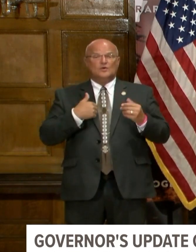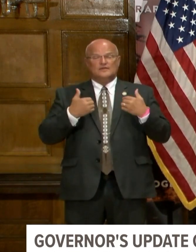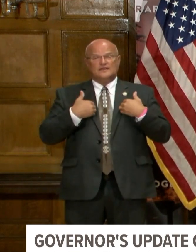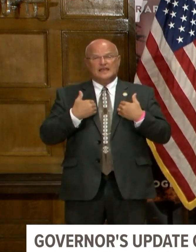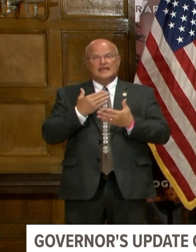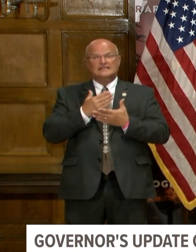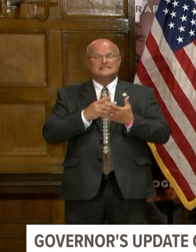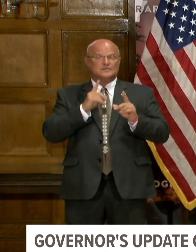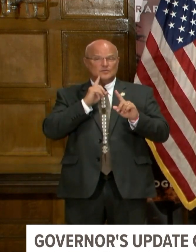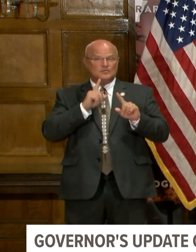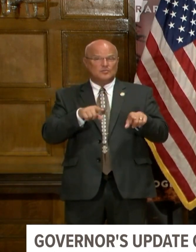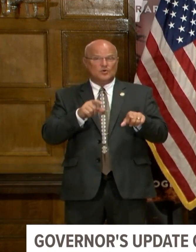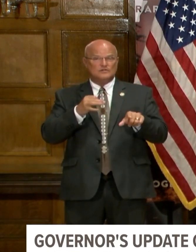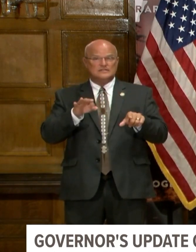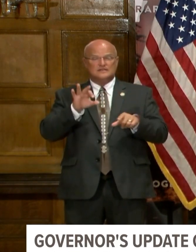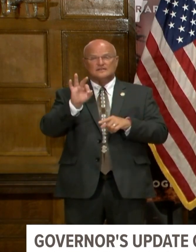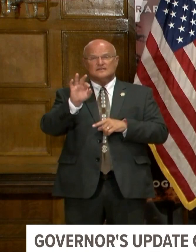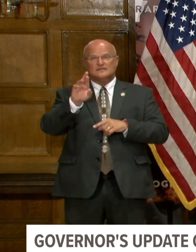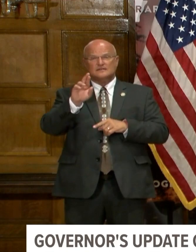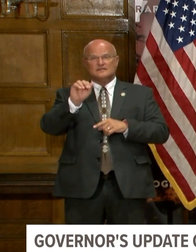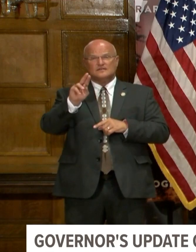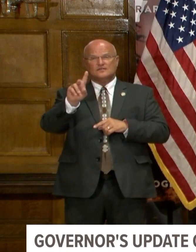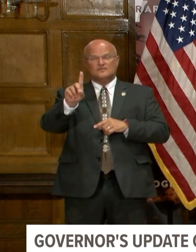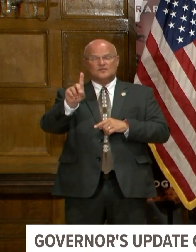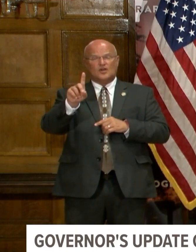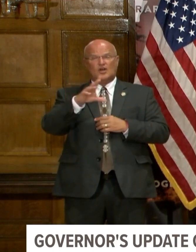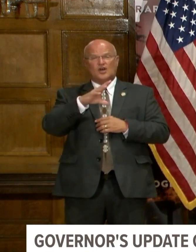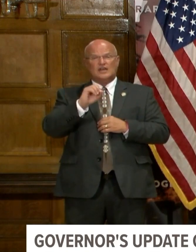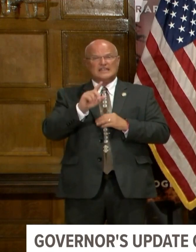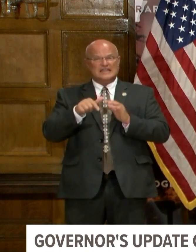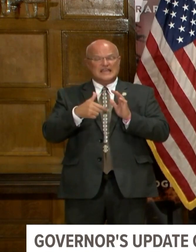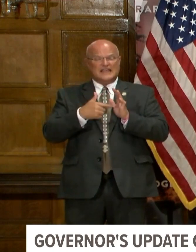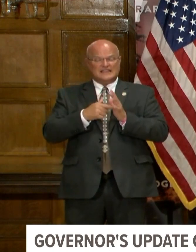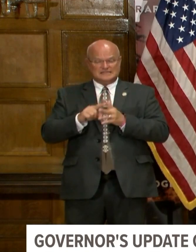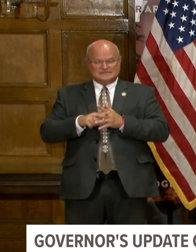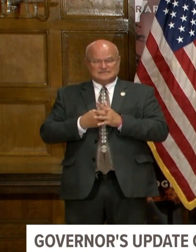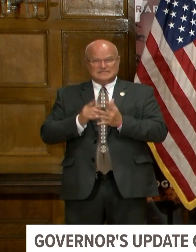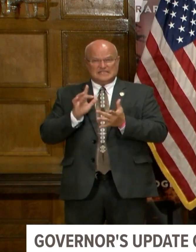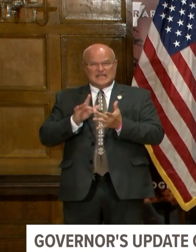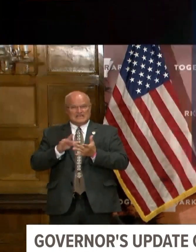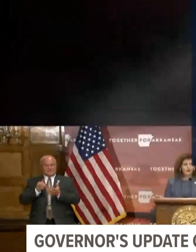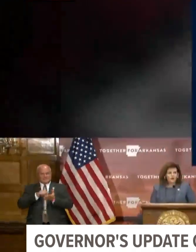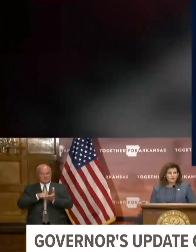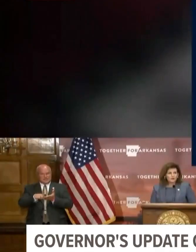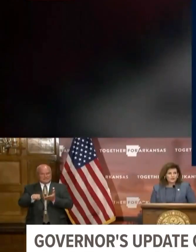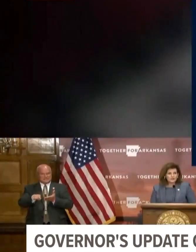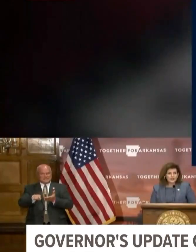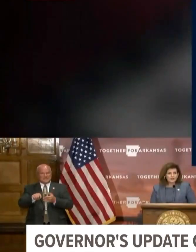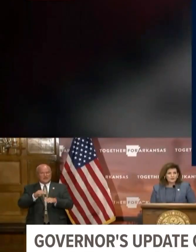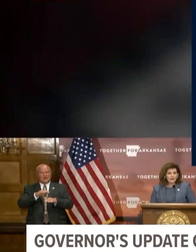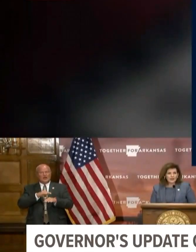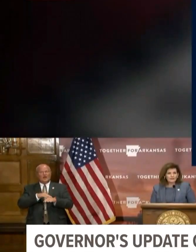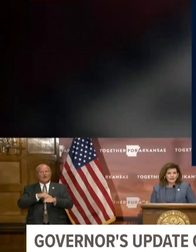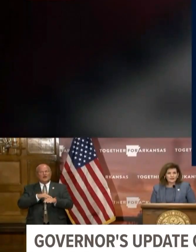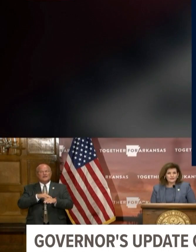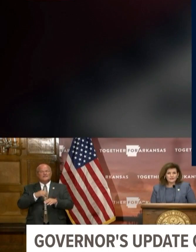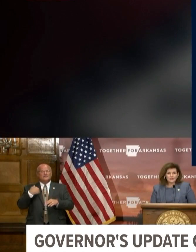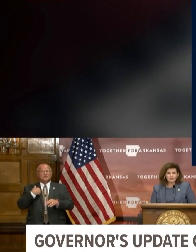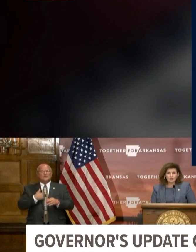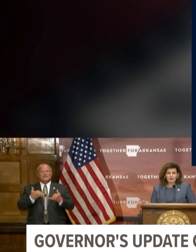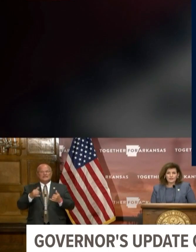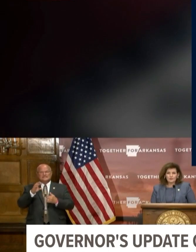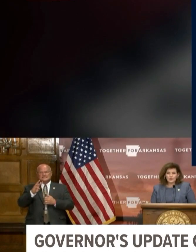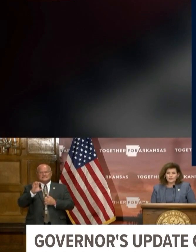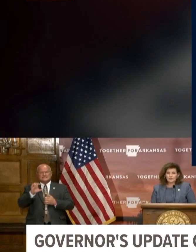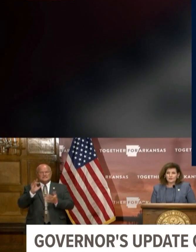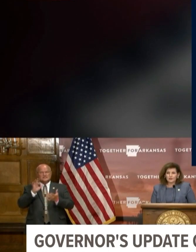some reports of fraud, and this stems from contact tracing. On the good side, we have now